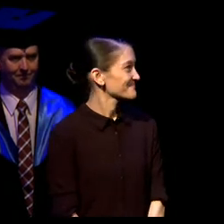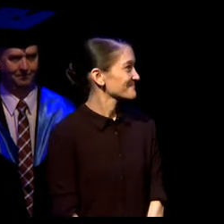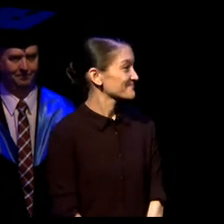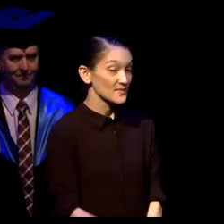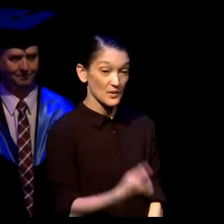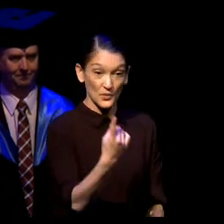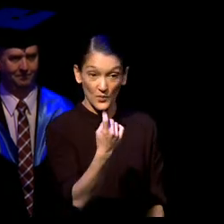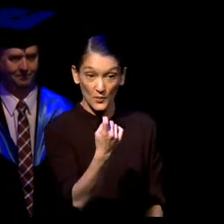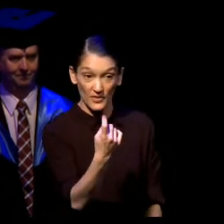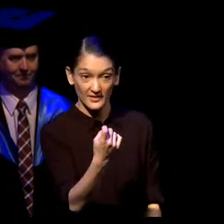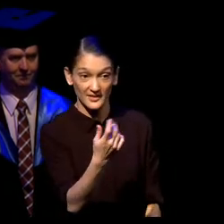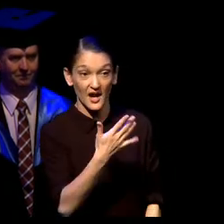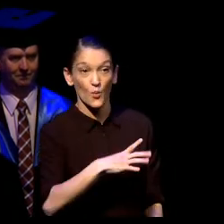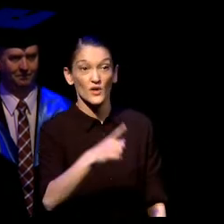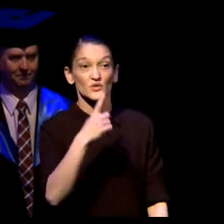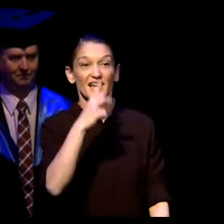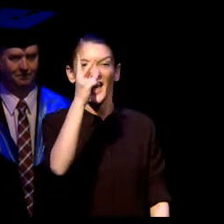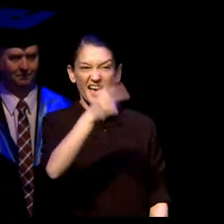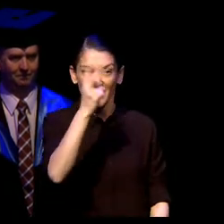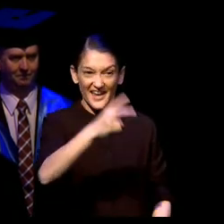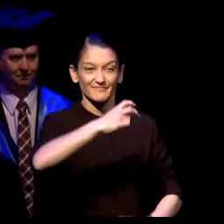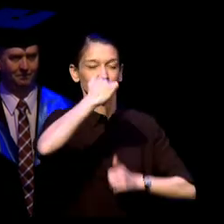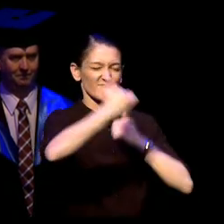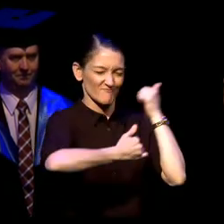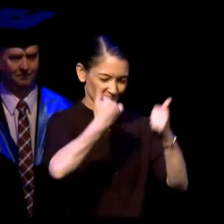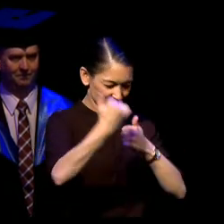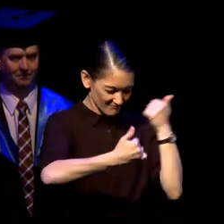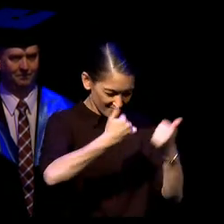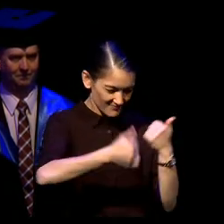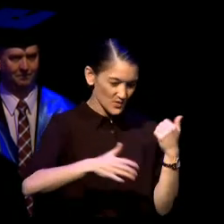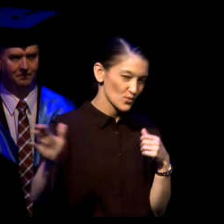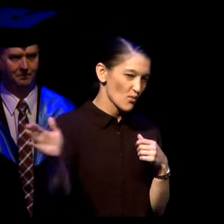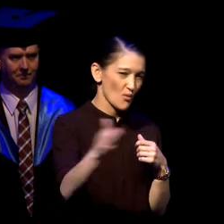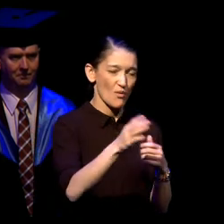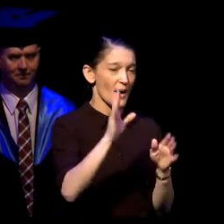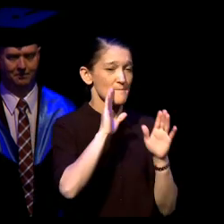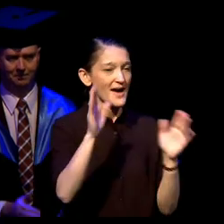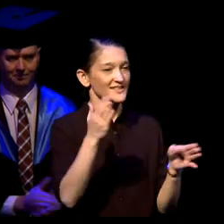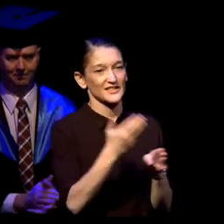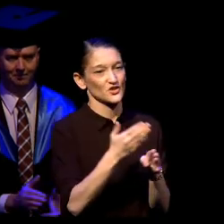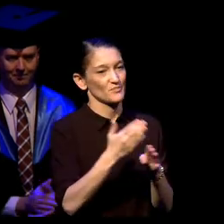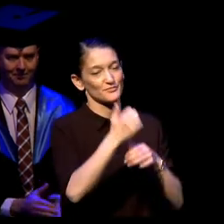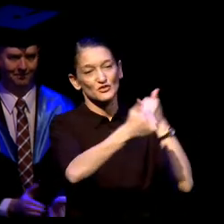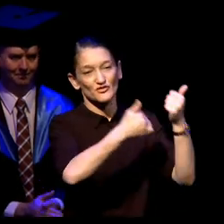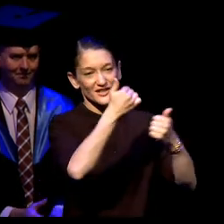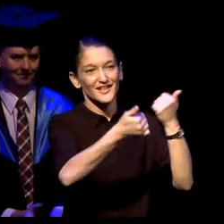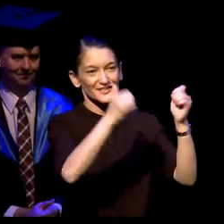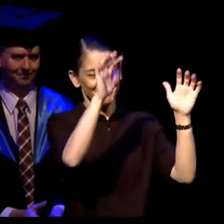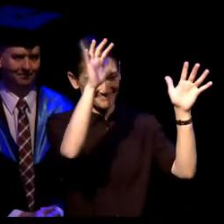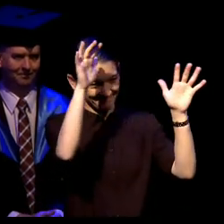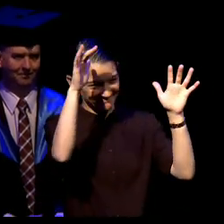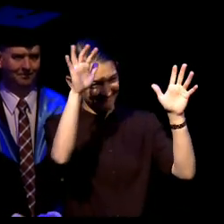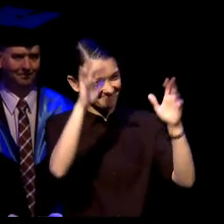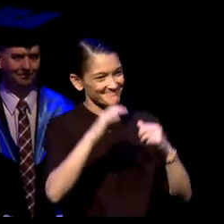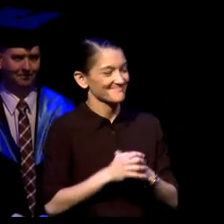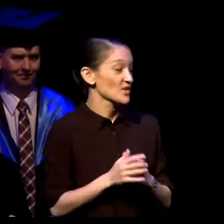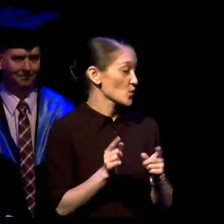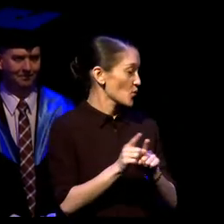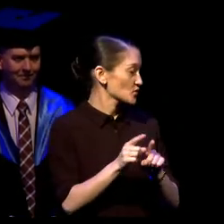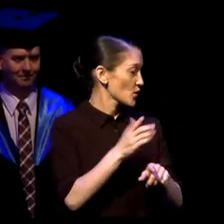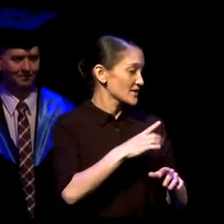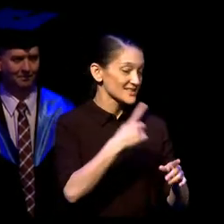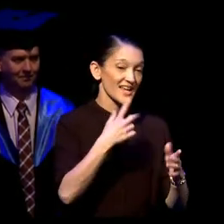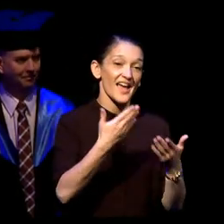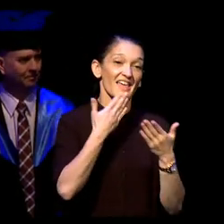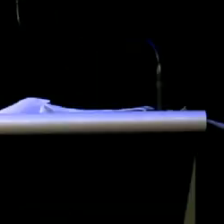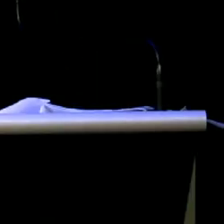Once again, I would like to congratulate each and every one of you. You've done an incredible job. Congratulations on your graduation. I'd also like to thank